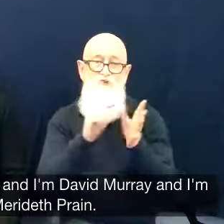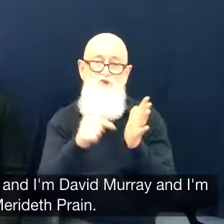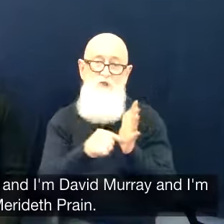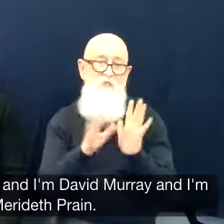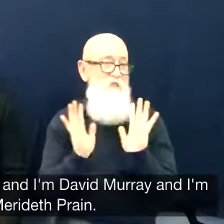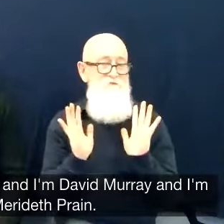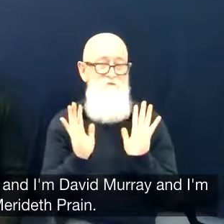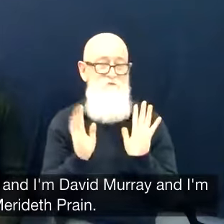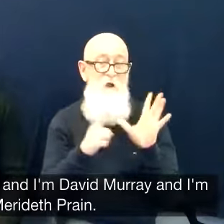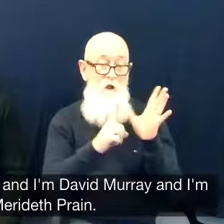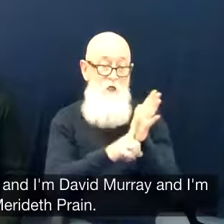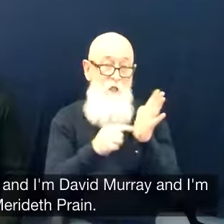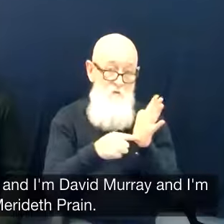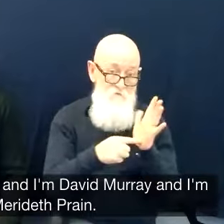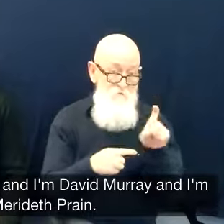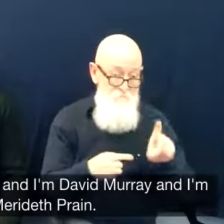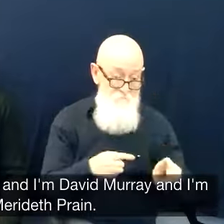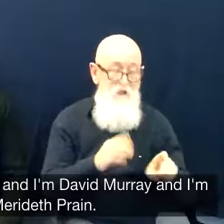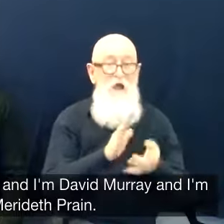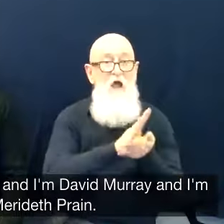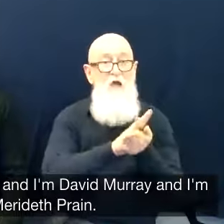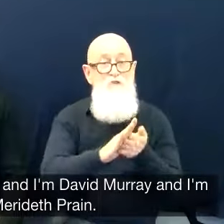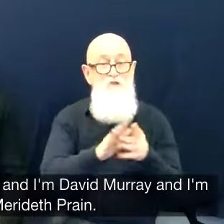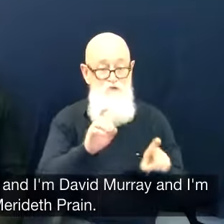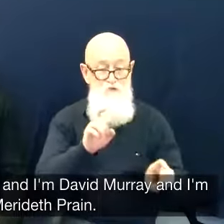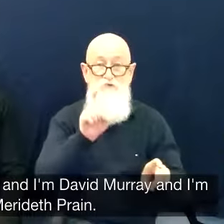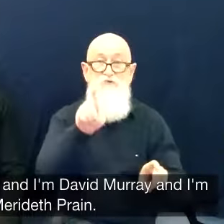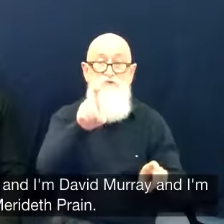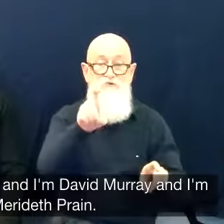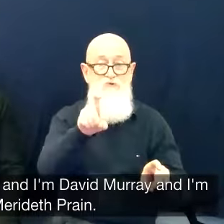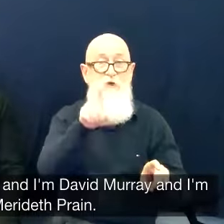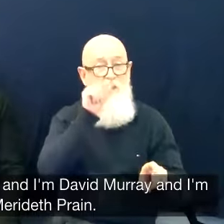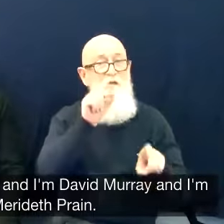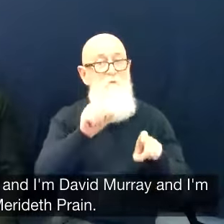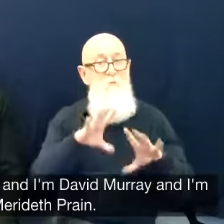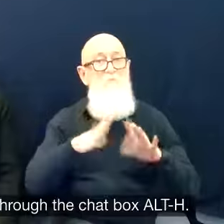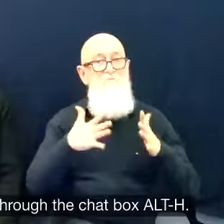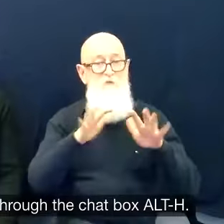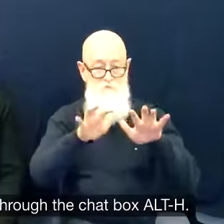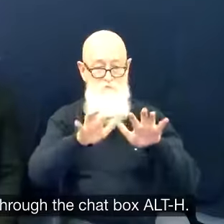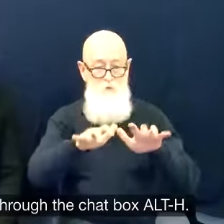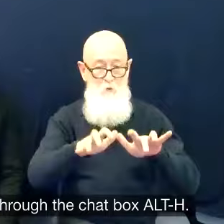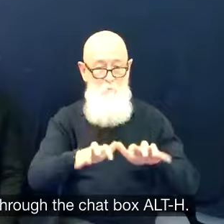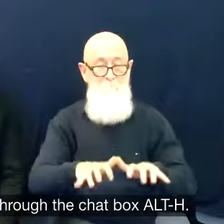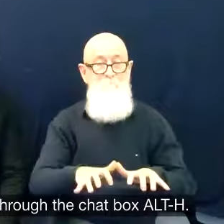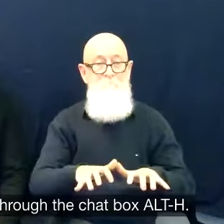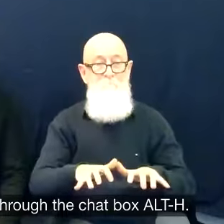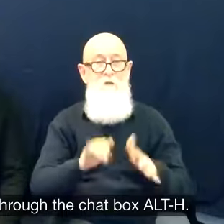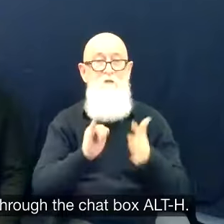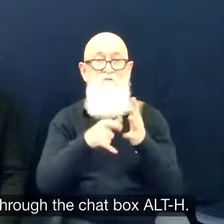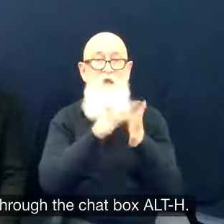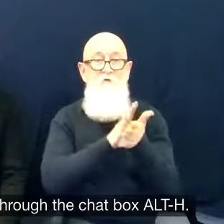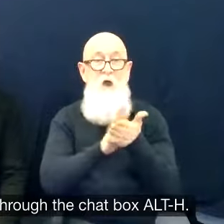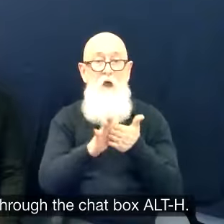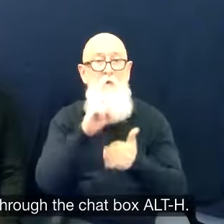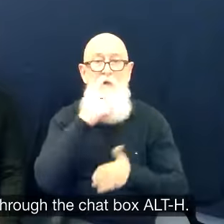H. So any questions you have, just type them through, and Sarah will read them out and